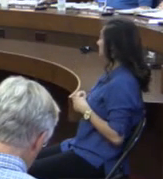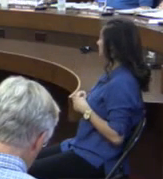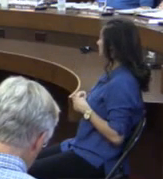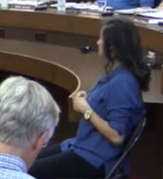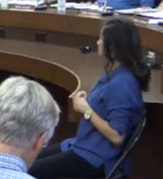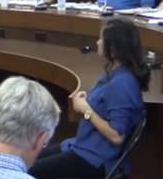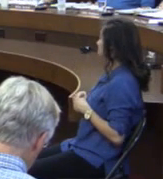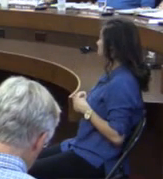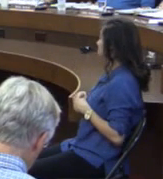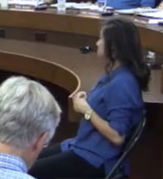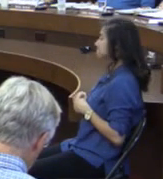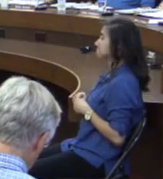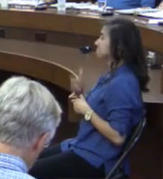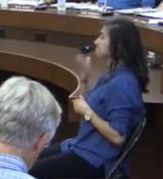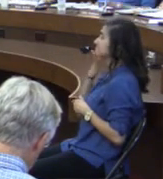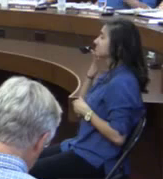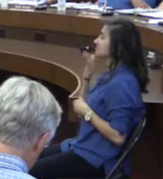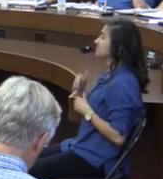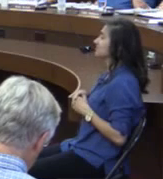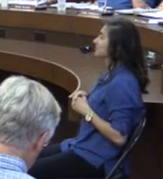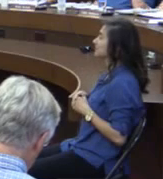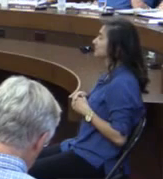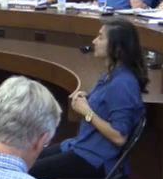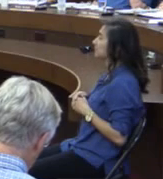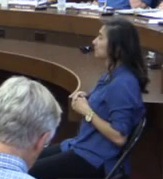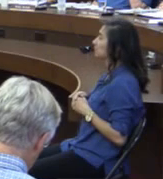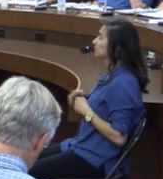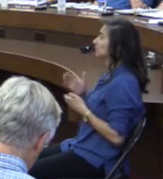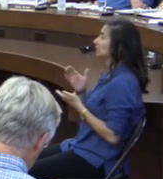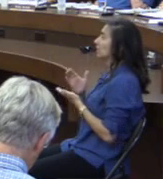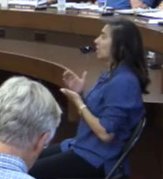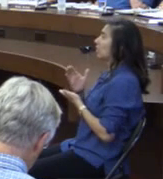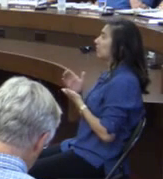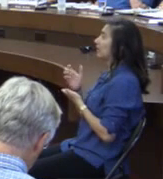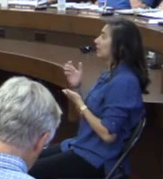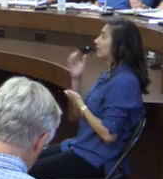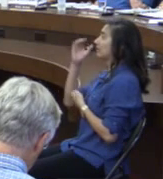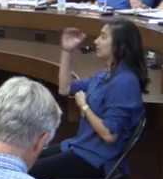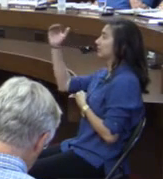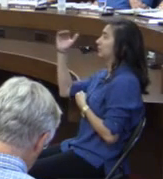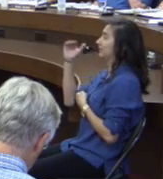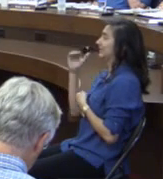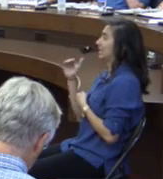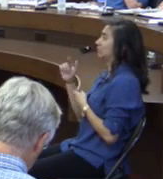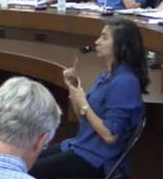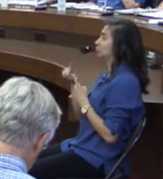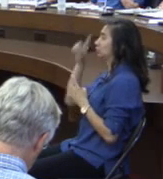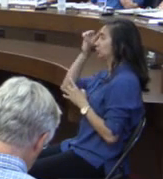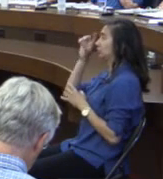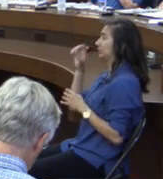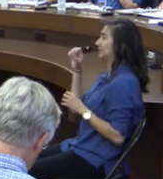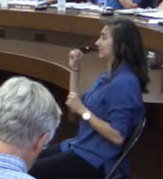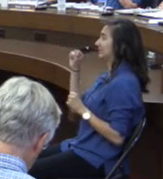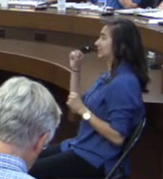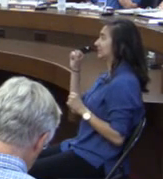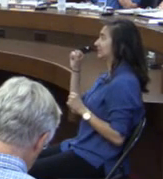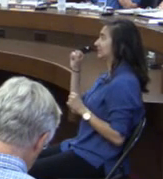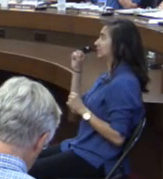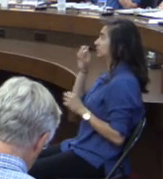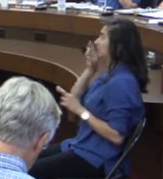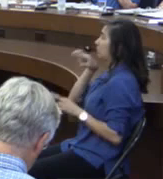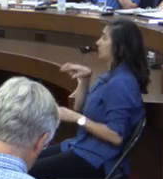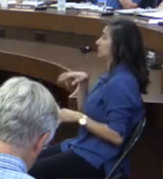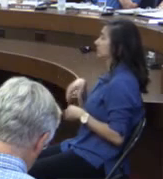questions? Thank you. All right, that would move us to the superintendent president's report, and it